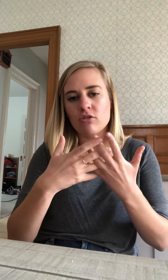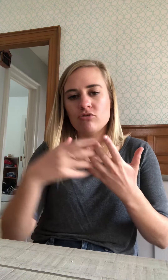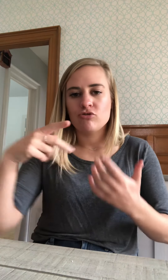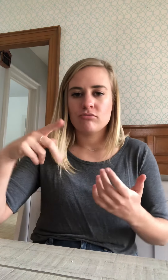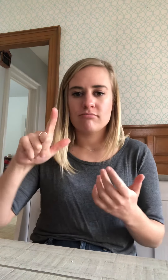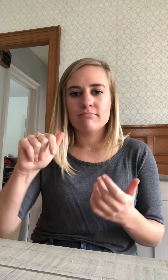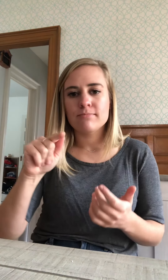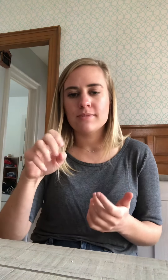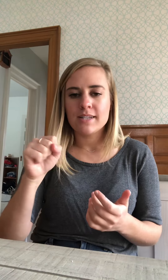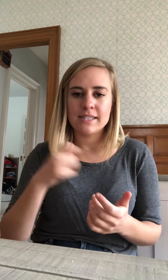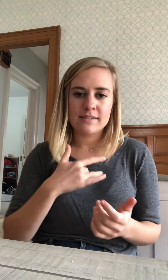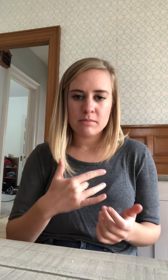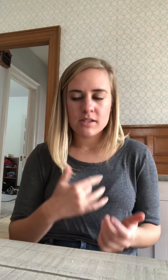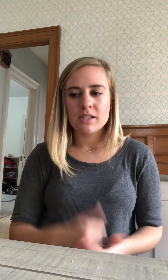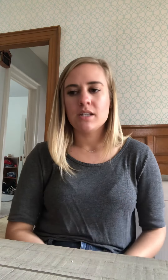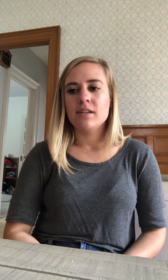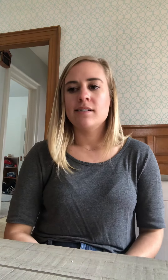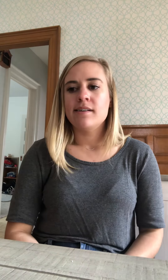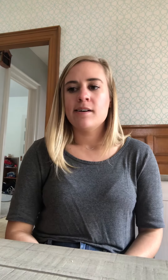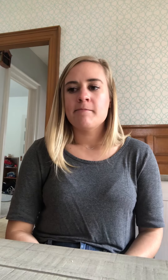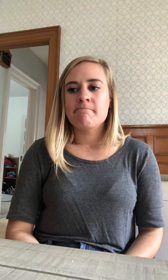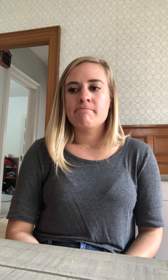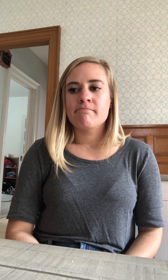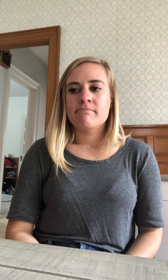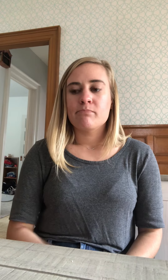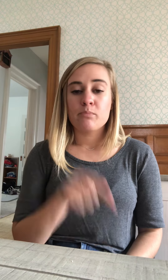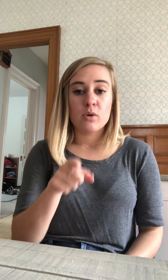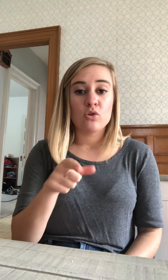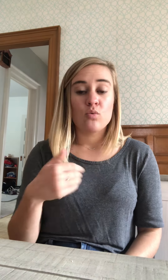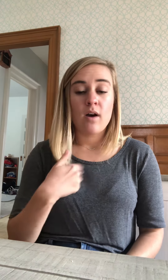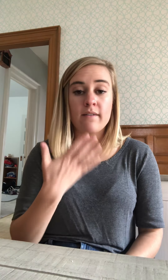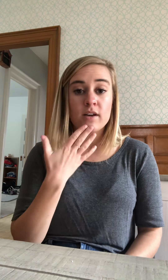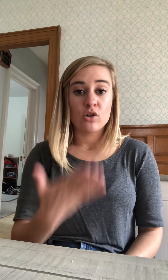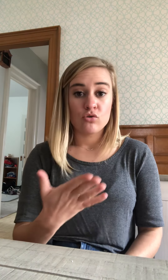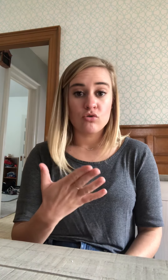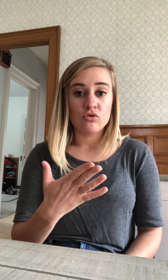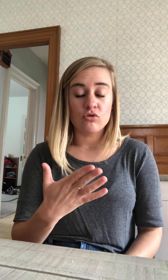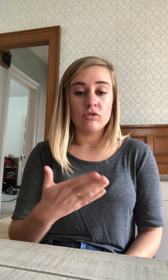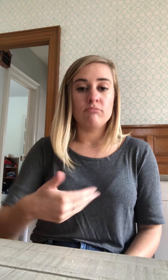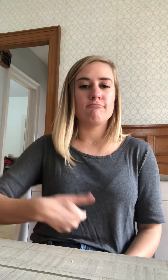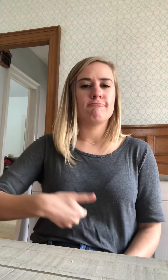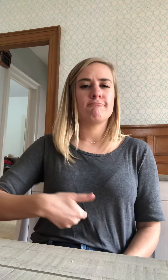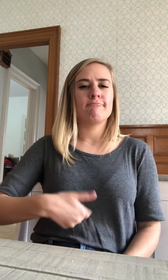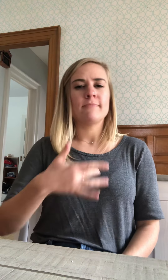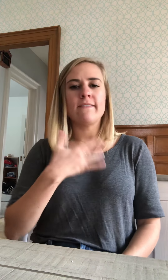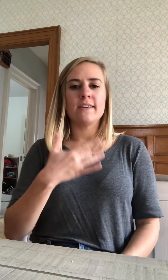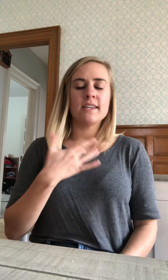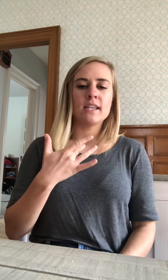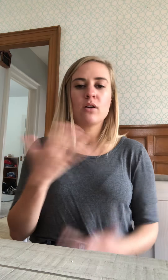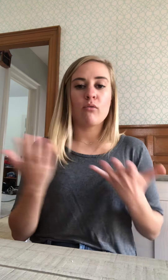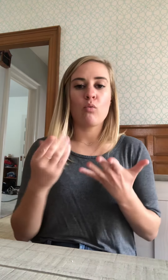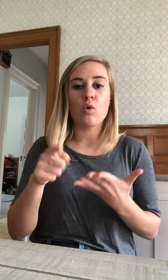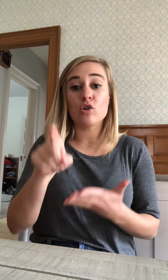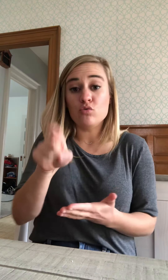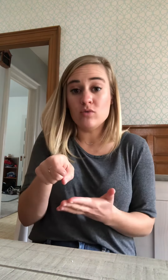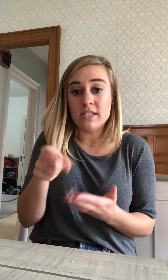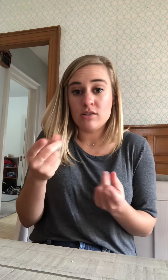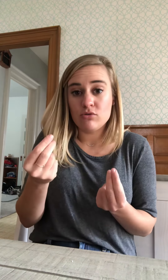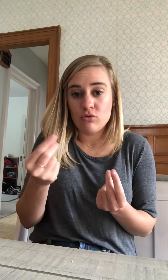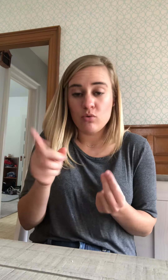So, you have a good sense of what you're going to need to do, where the fractures are, the type of